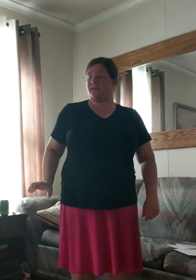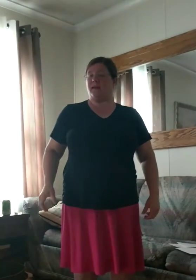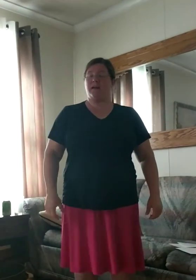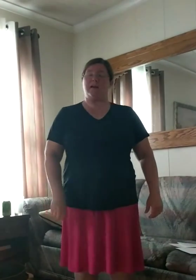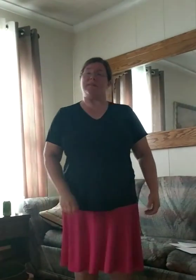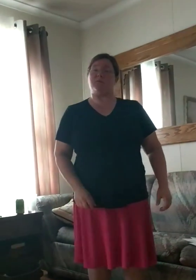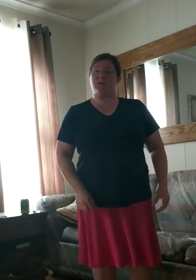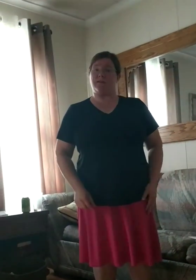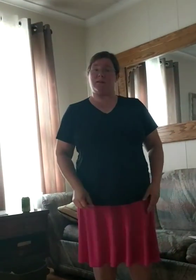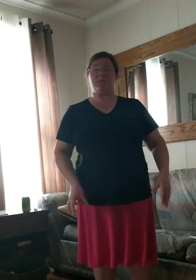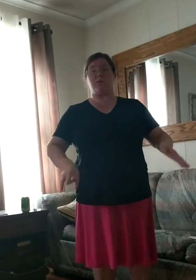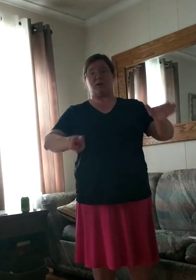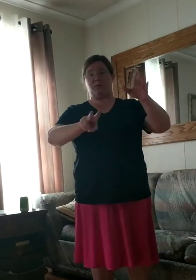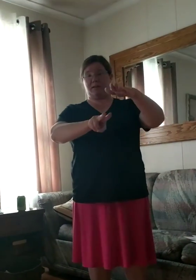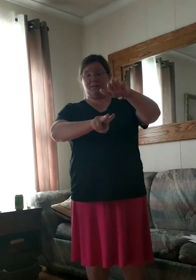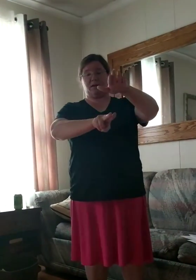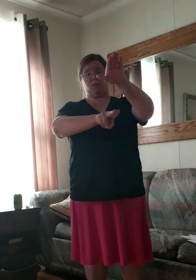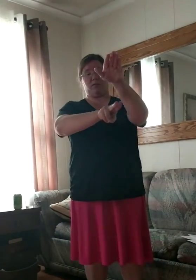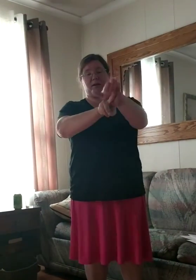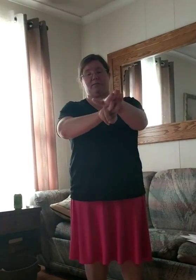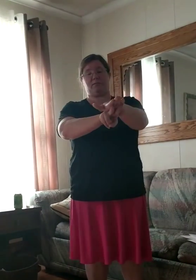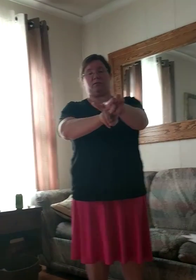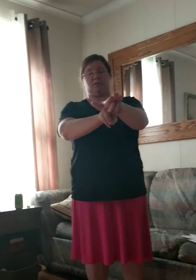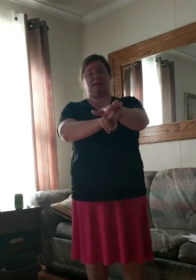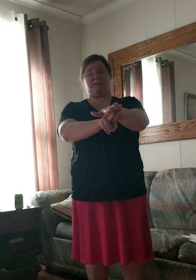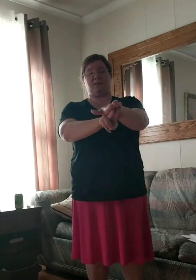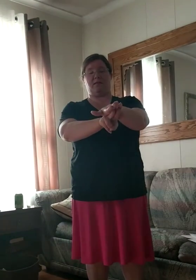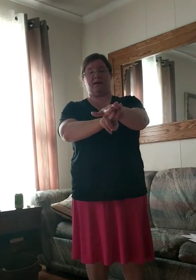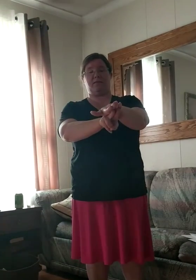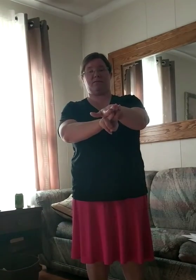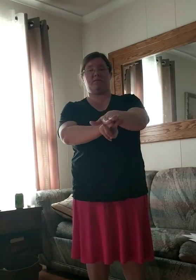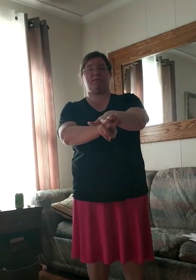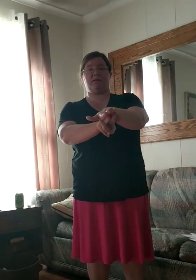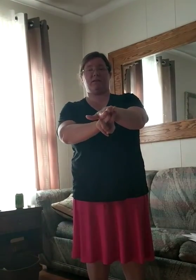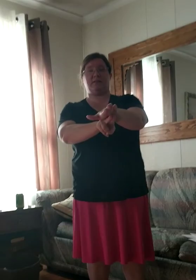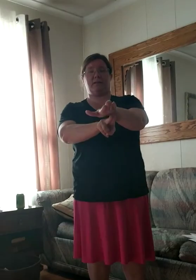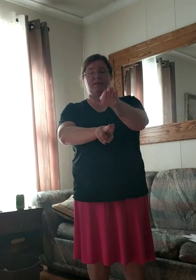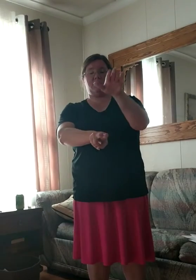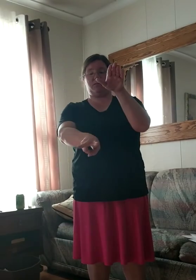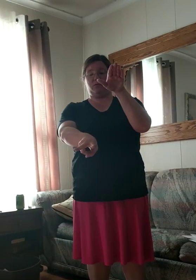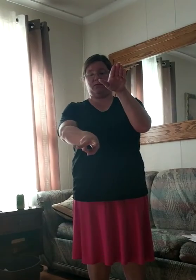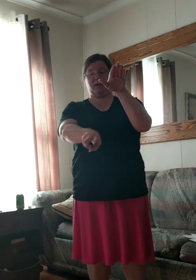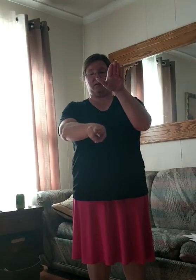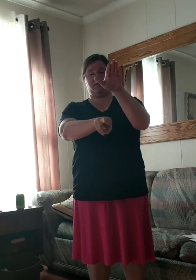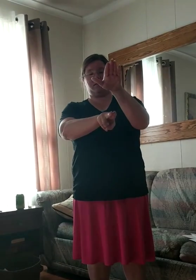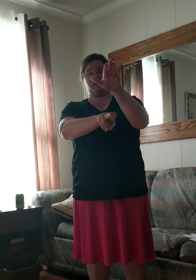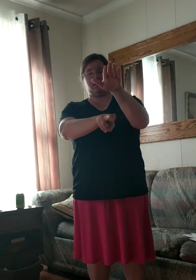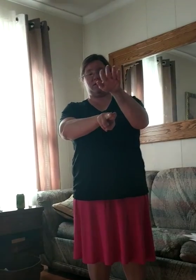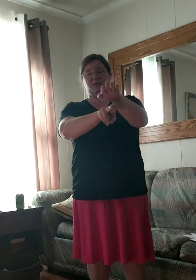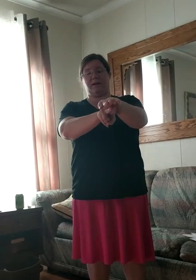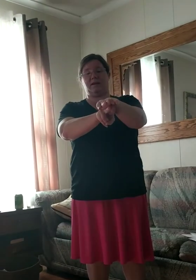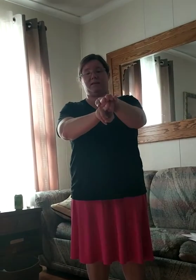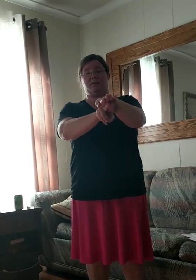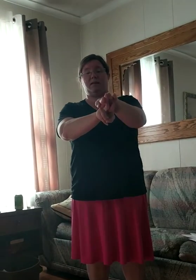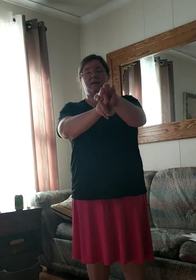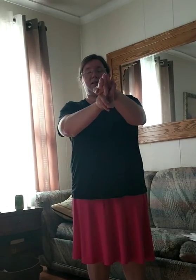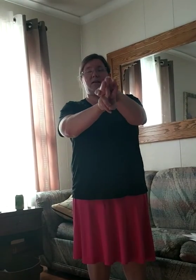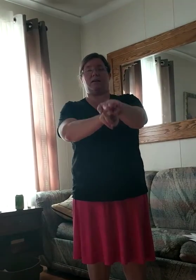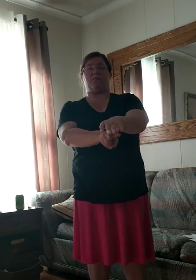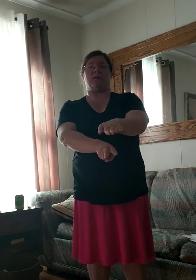And then risen. We're going to raise him out of the grave. So, he's in the grave. Two fingers under your hand. And we're going